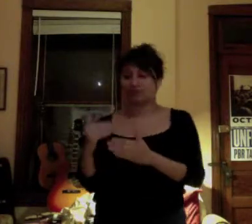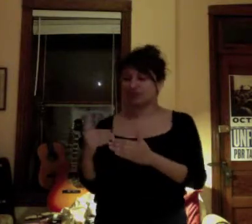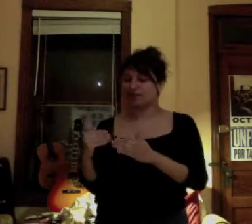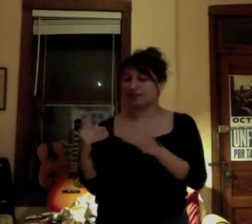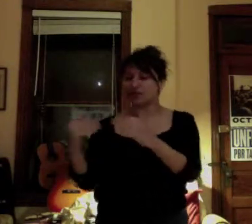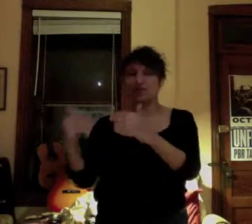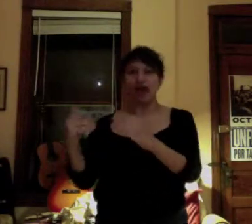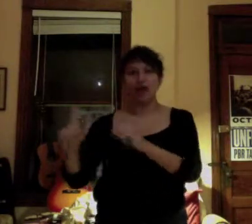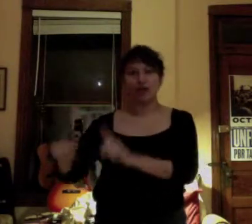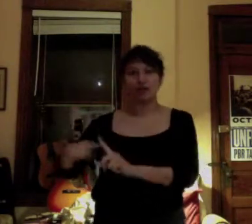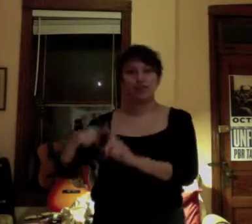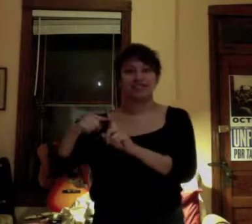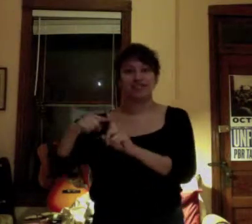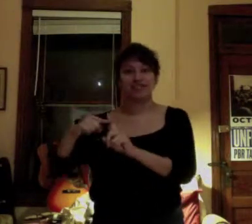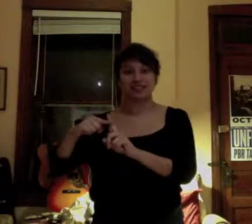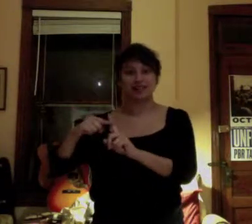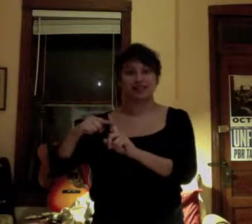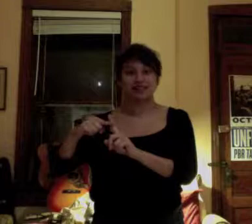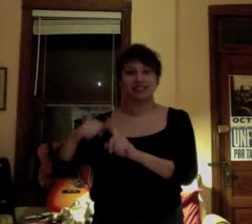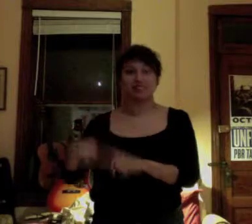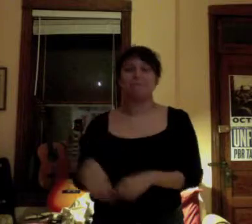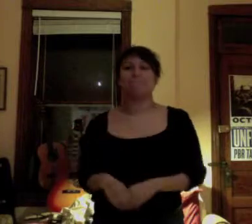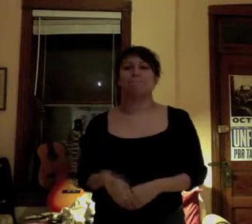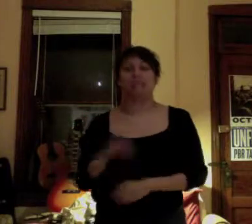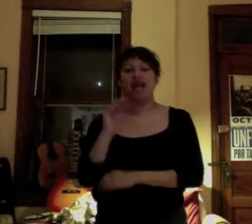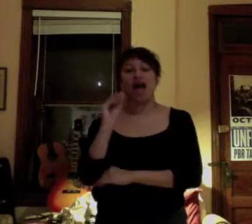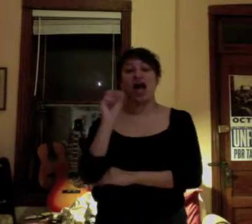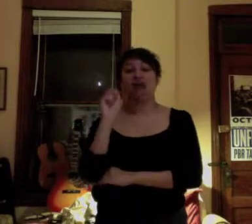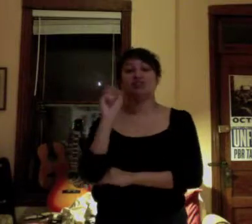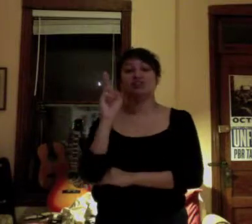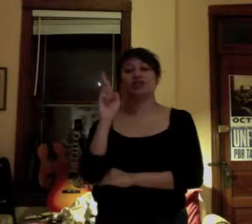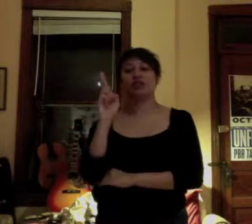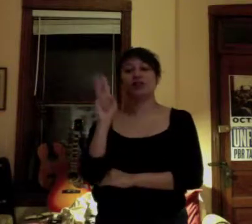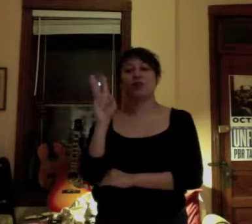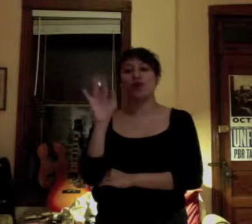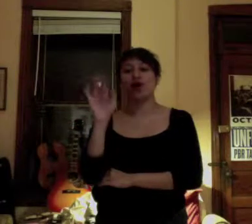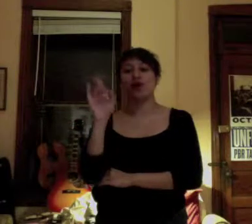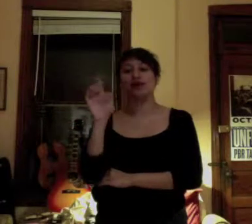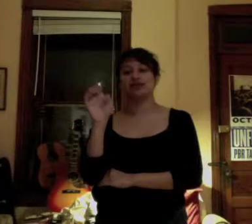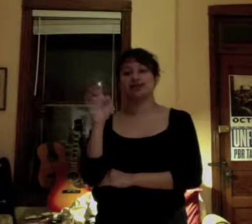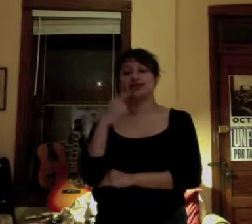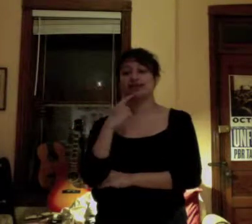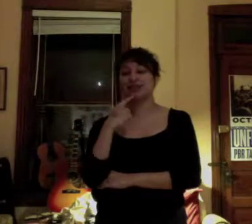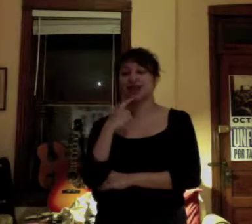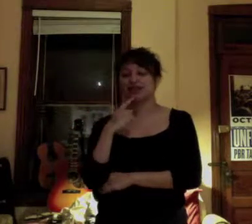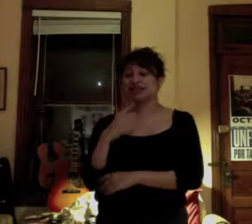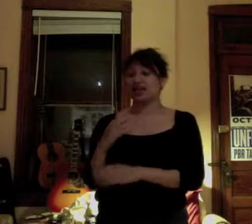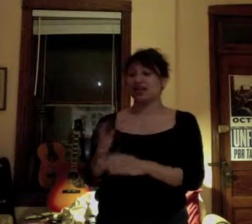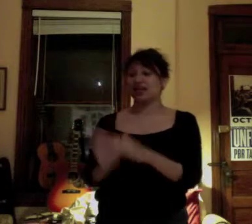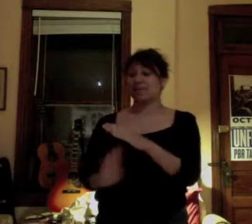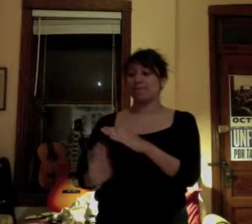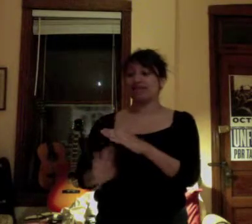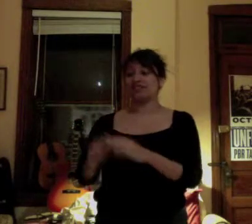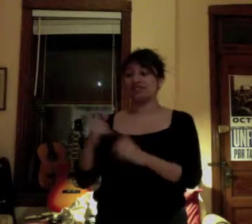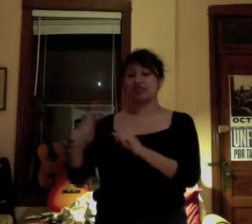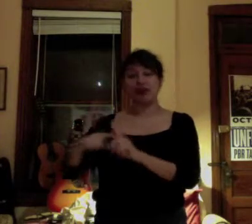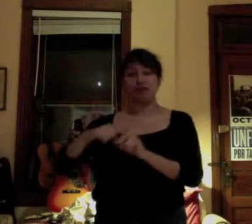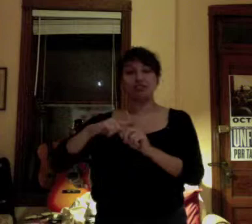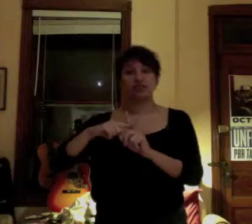past our fears? As Susan Jeffers says in her book of the same title, feel the fear and do it anyway.